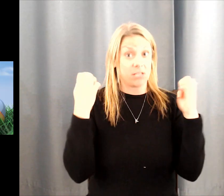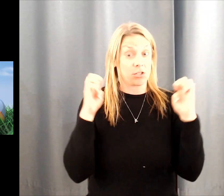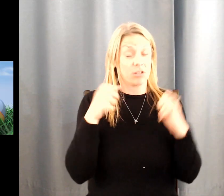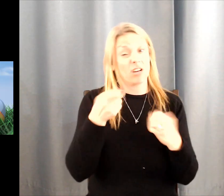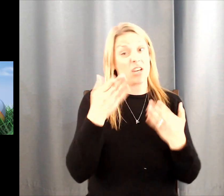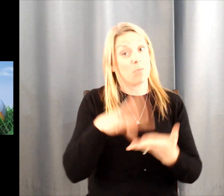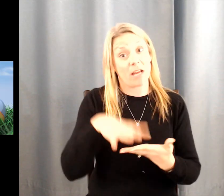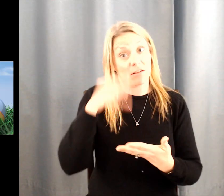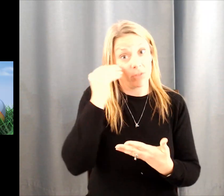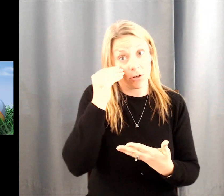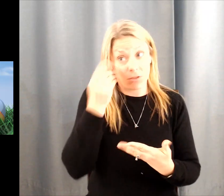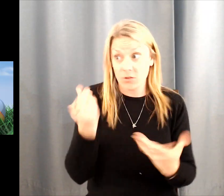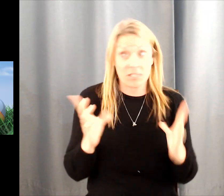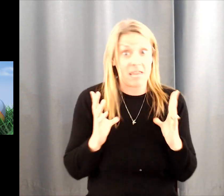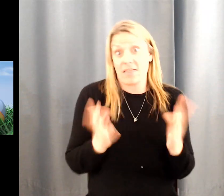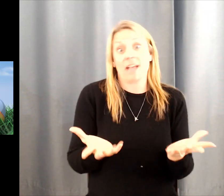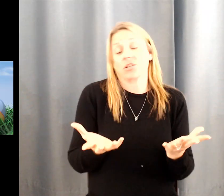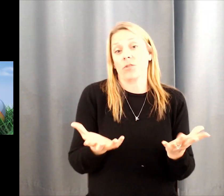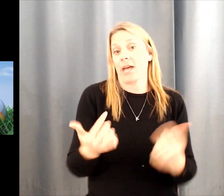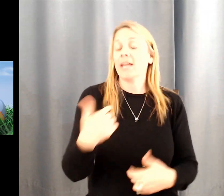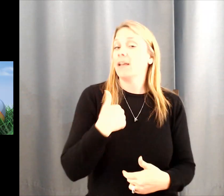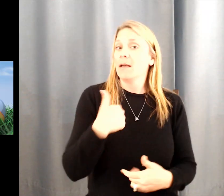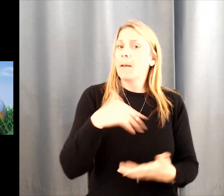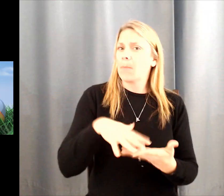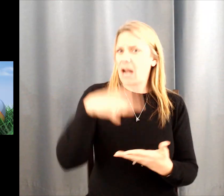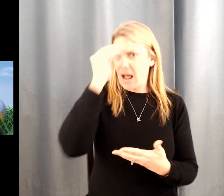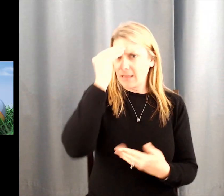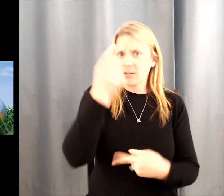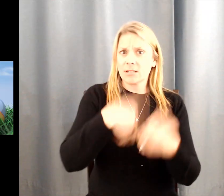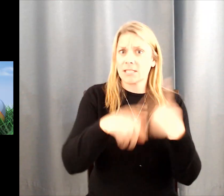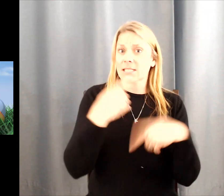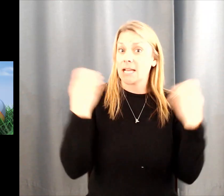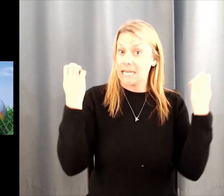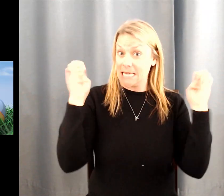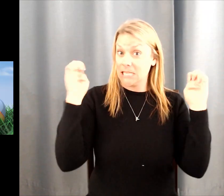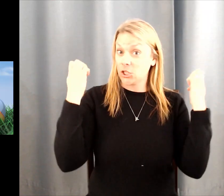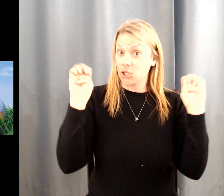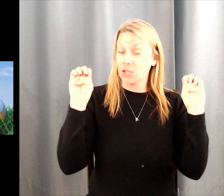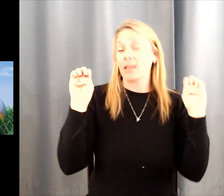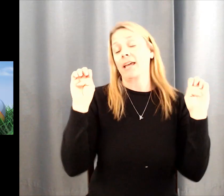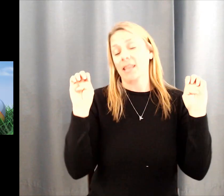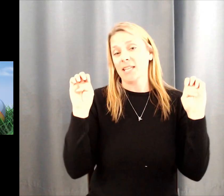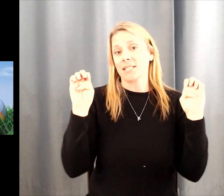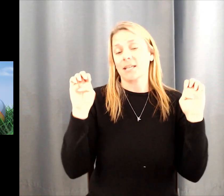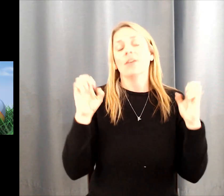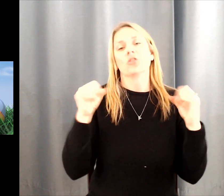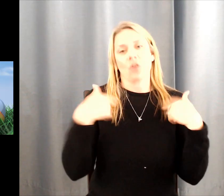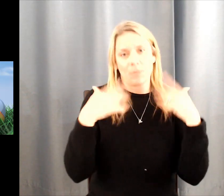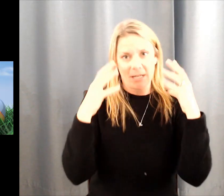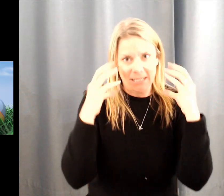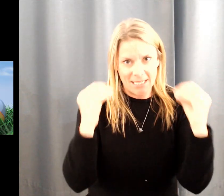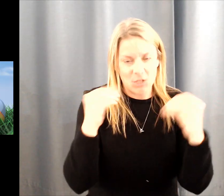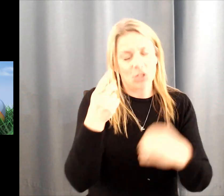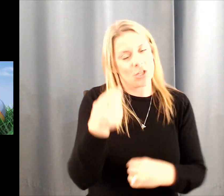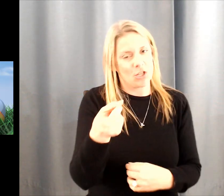and you might have learned those and that's okay, but I learned to sign Easter like this, so I'm going to teach it to you as